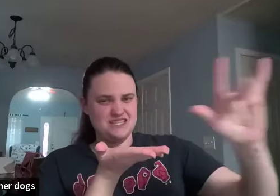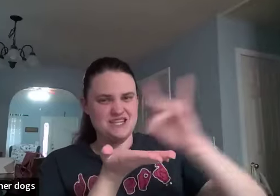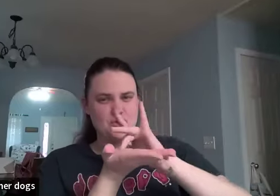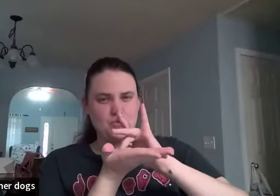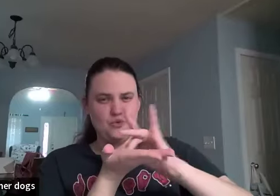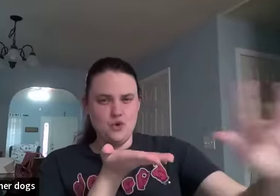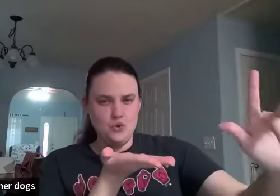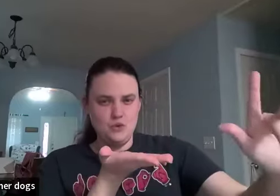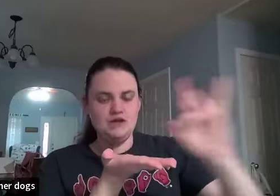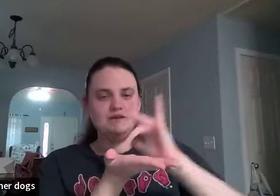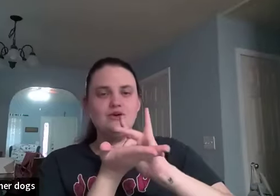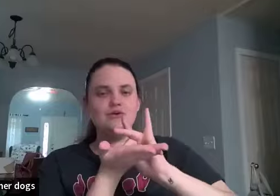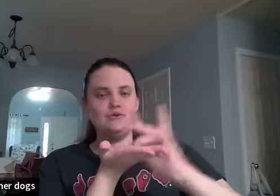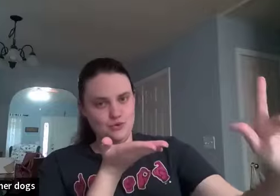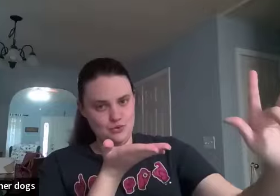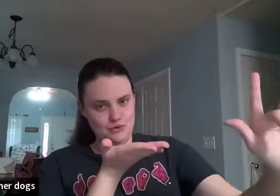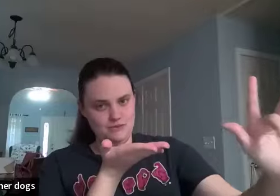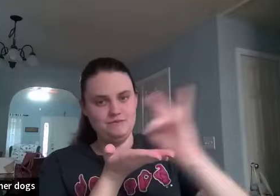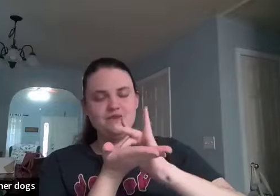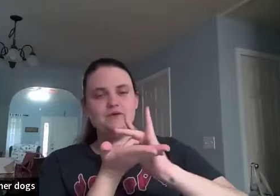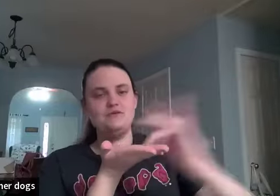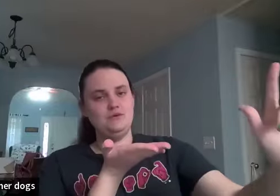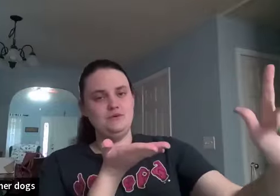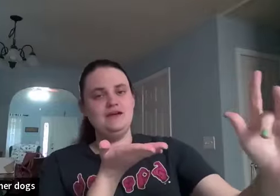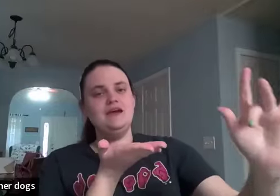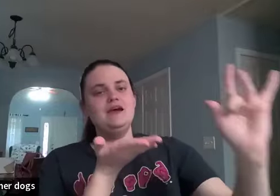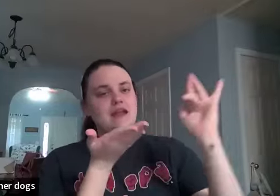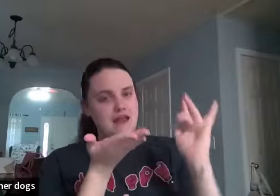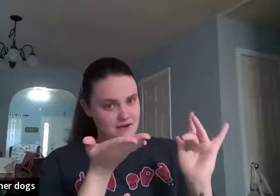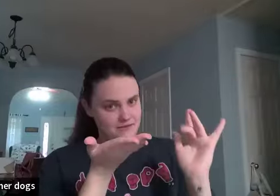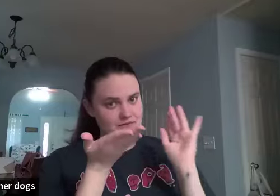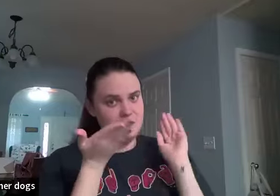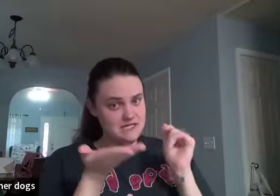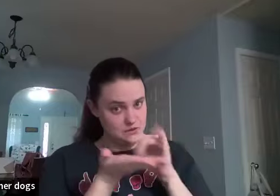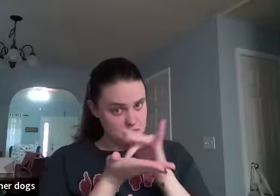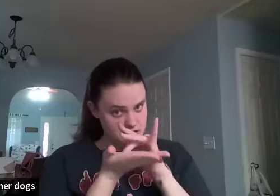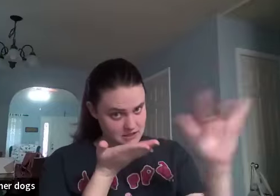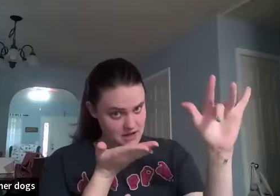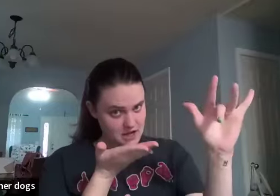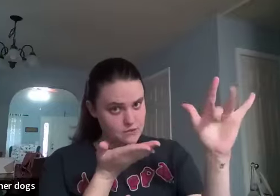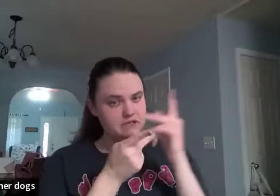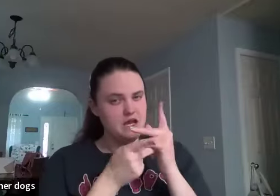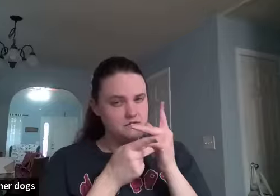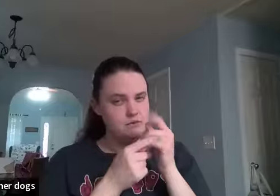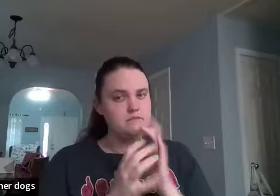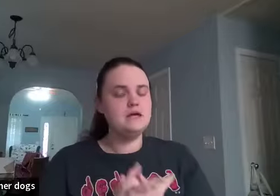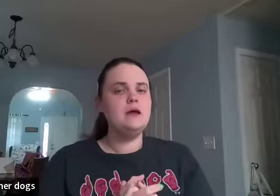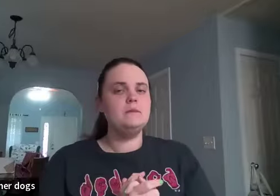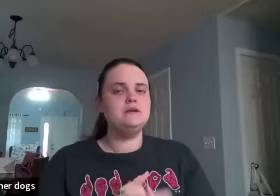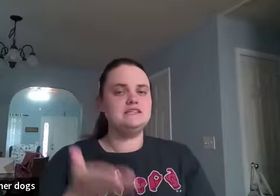across. Rude, rude, rude. Now, this one I would be careful with a bit because